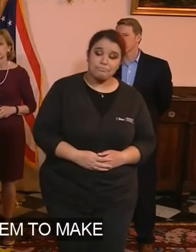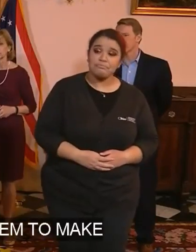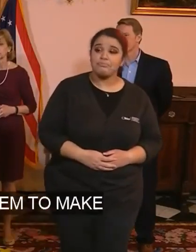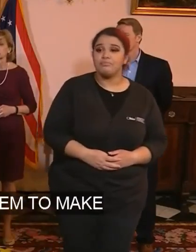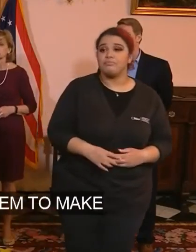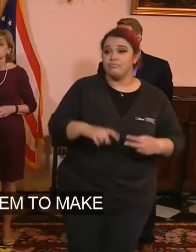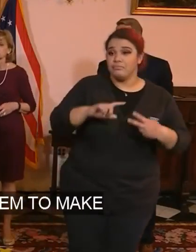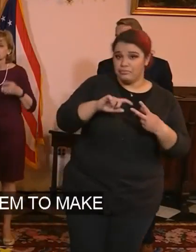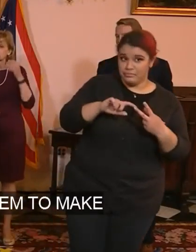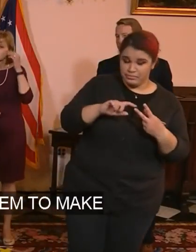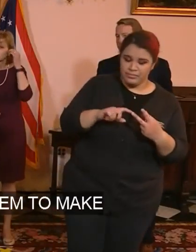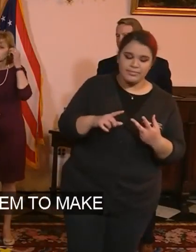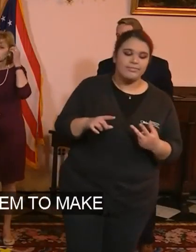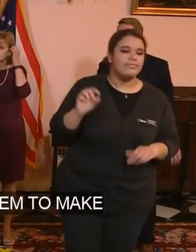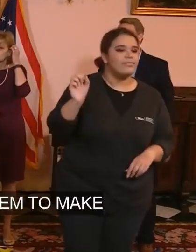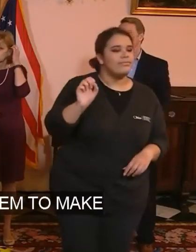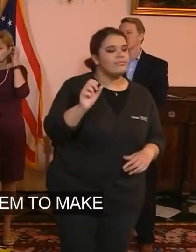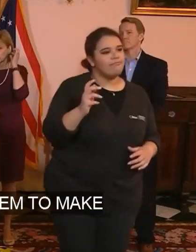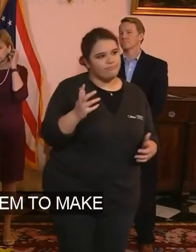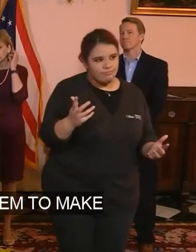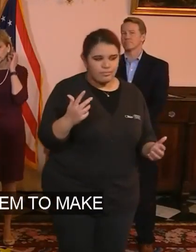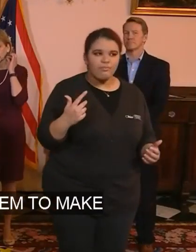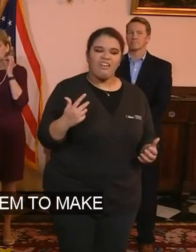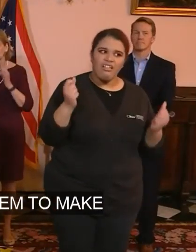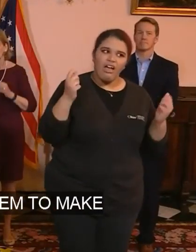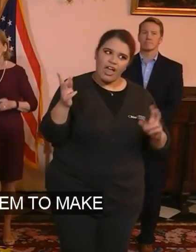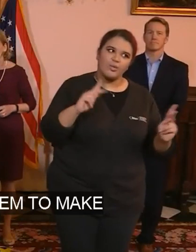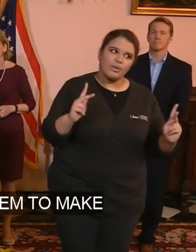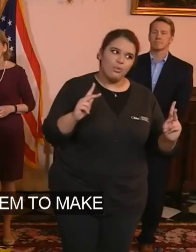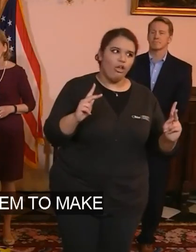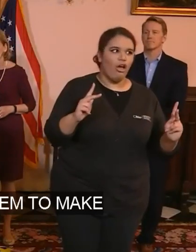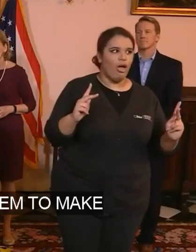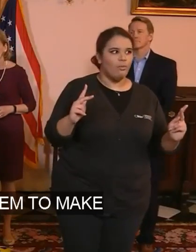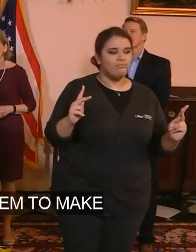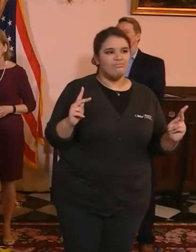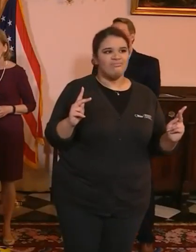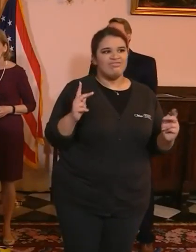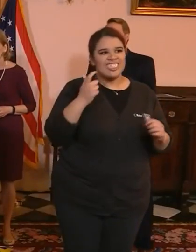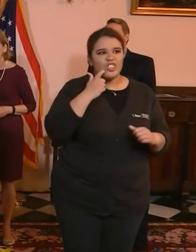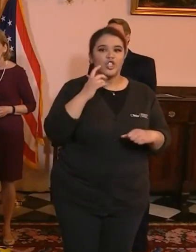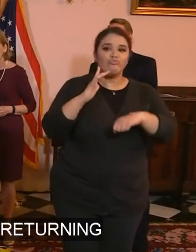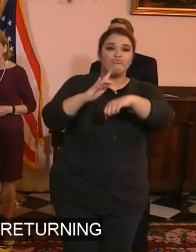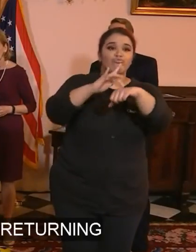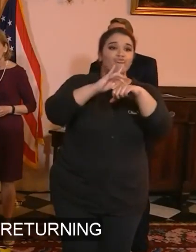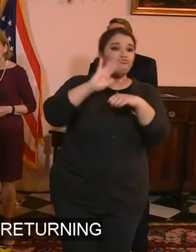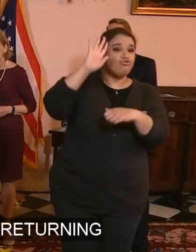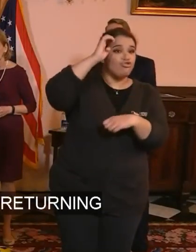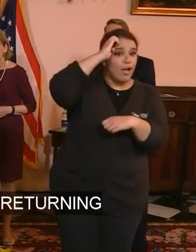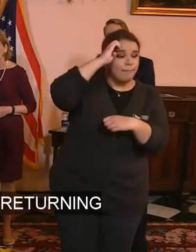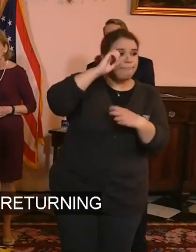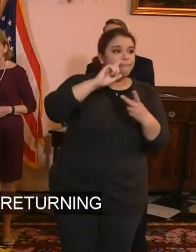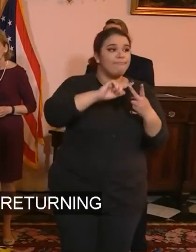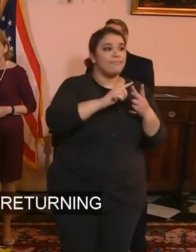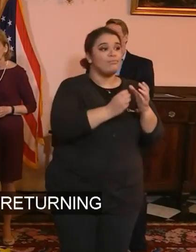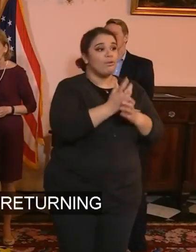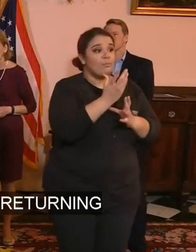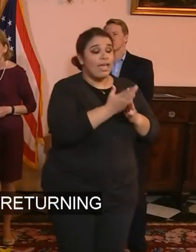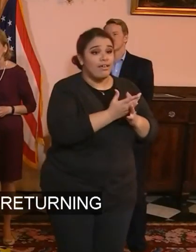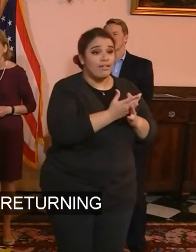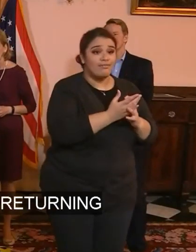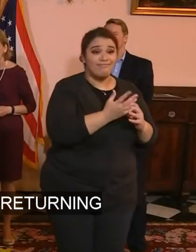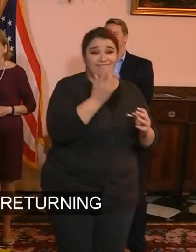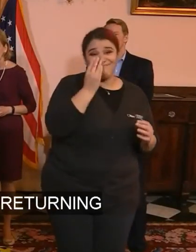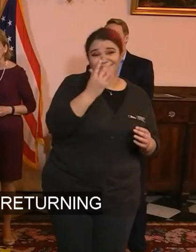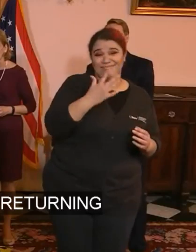Certainly, we have a lot of returning travelers coming back from Europe. We have people coming back from spring break. My in-laws are